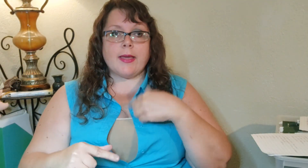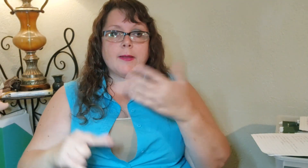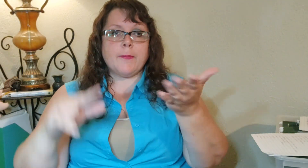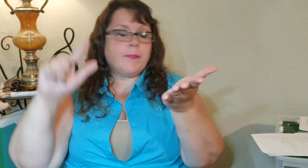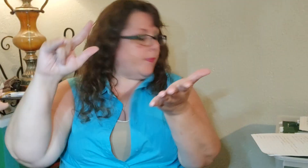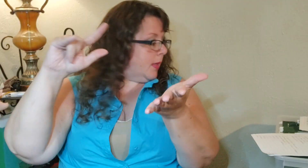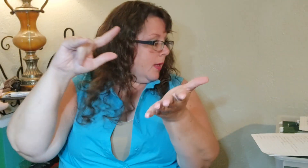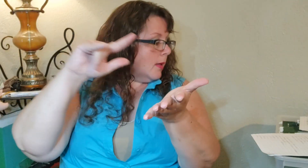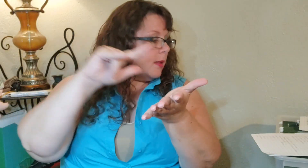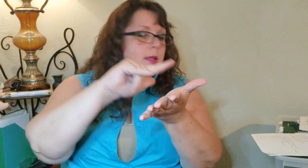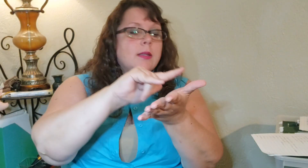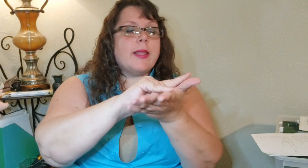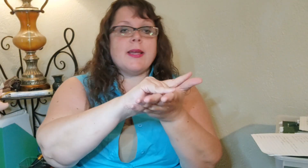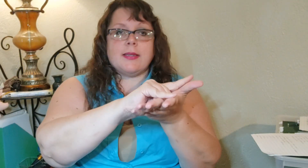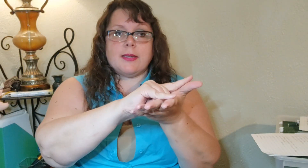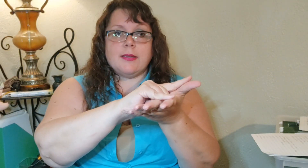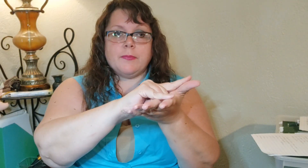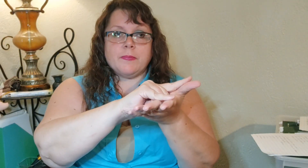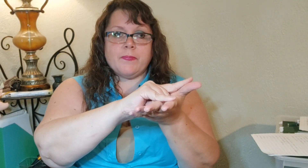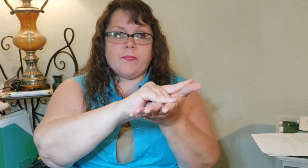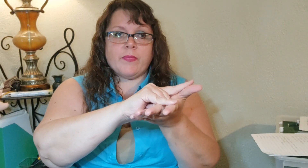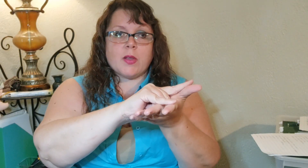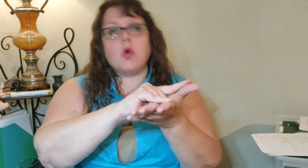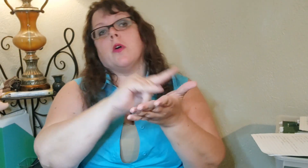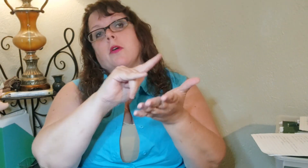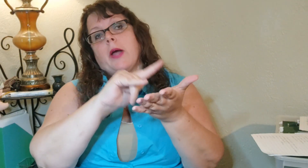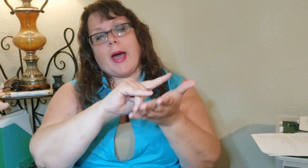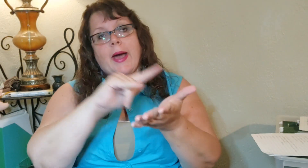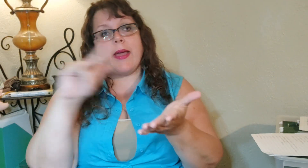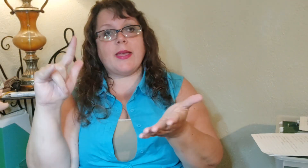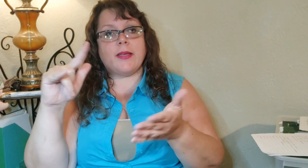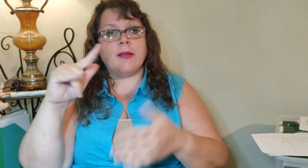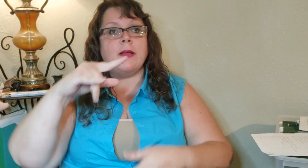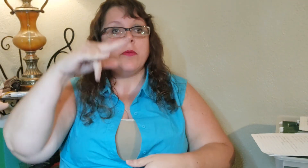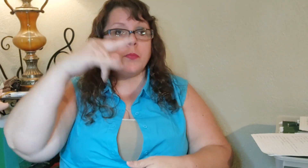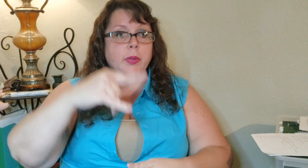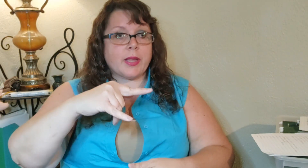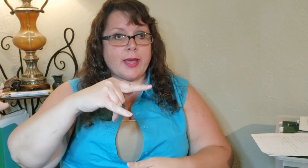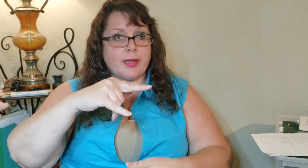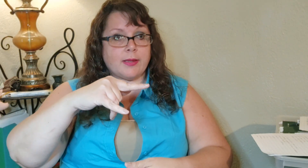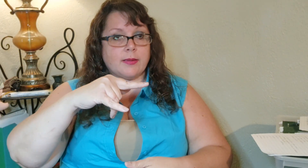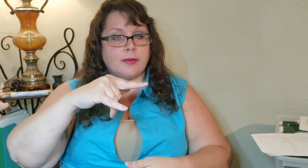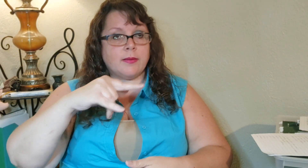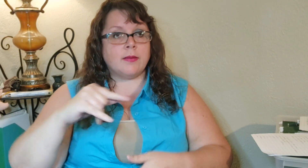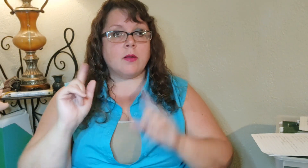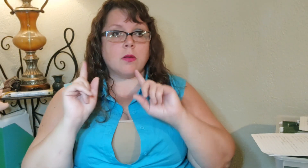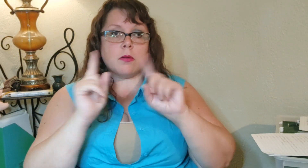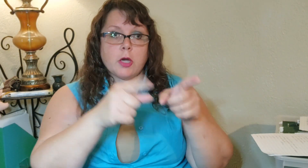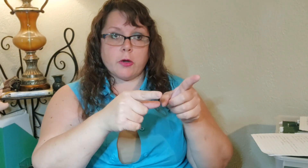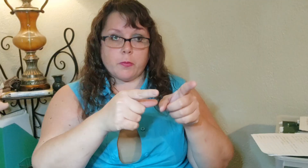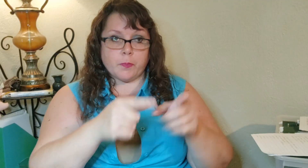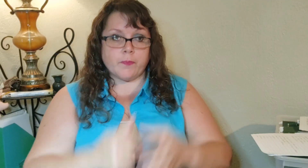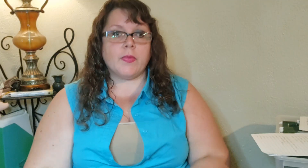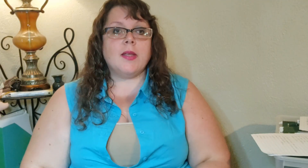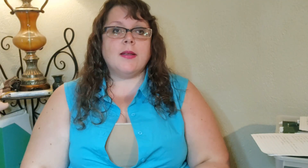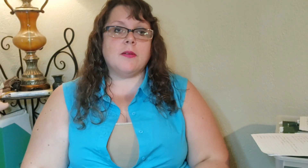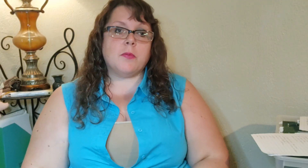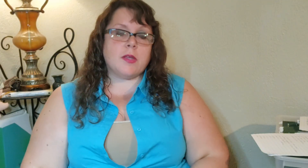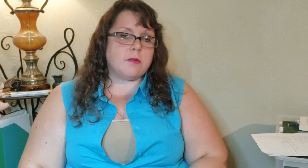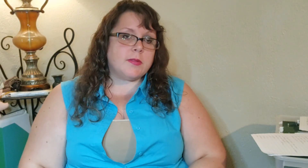I landed, or I plane go, when you say